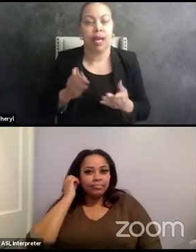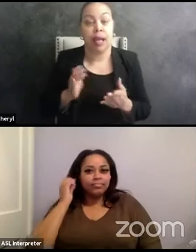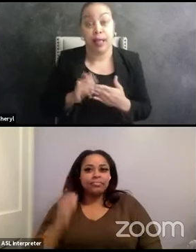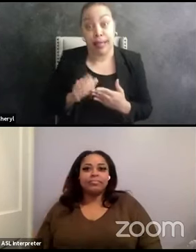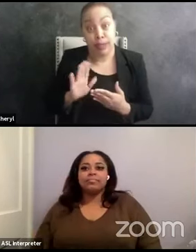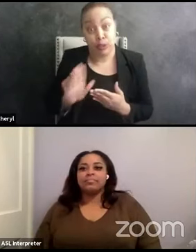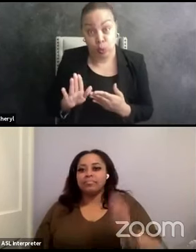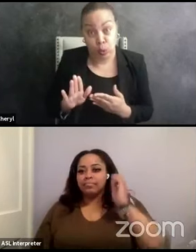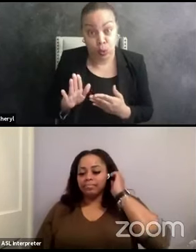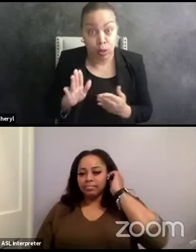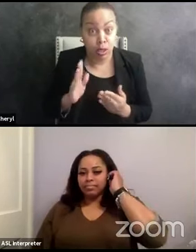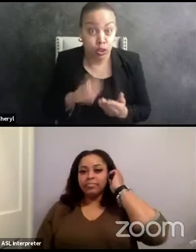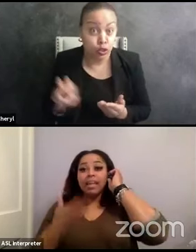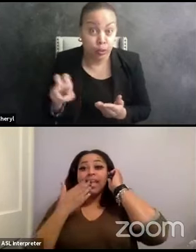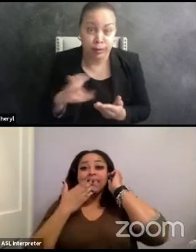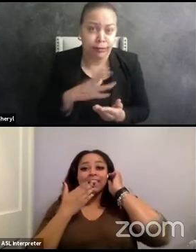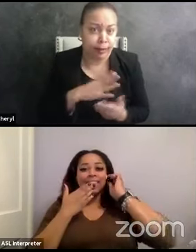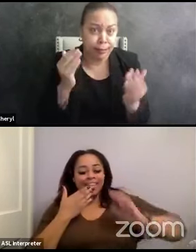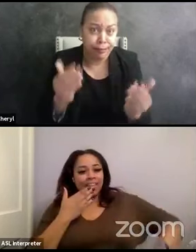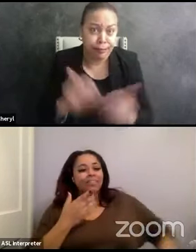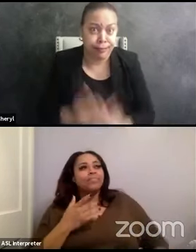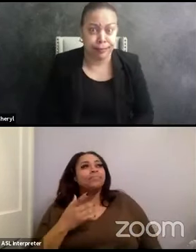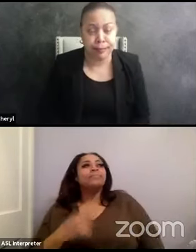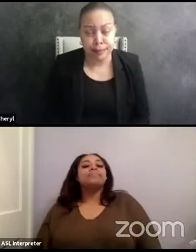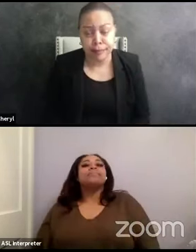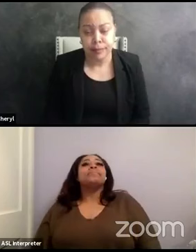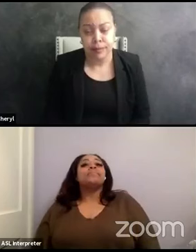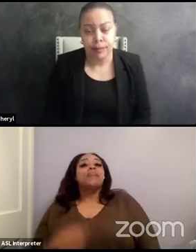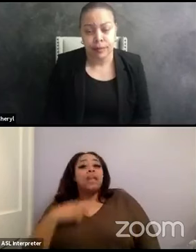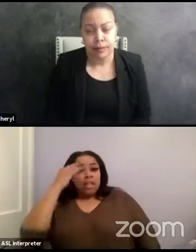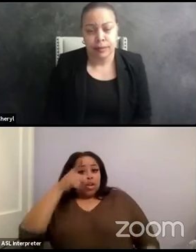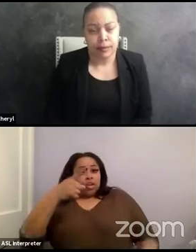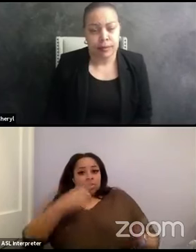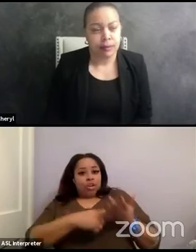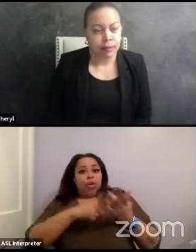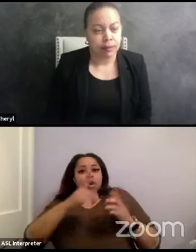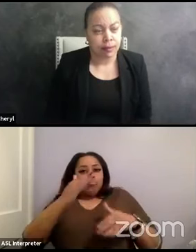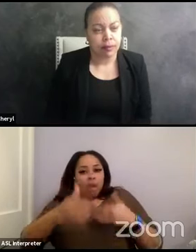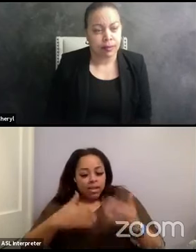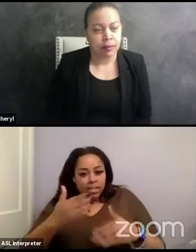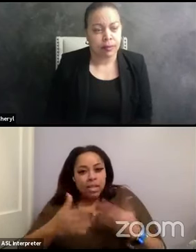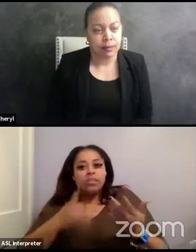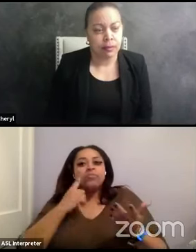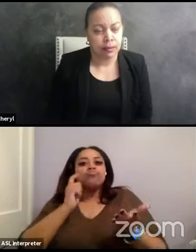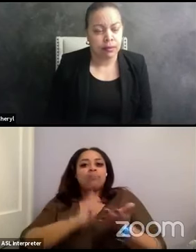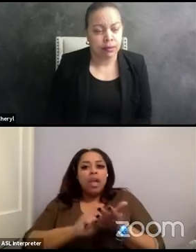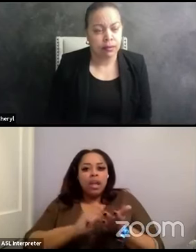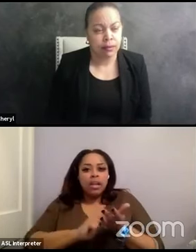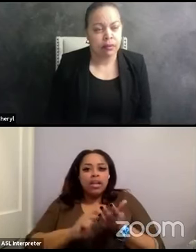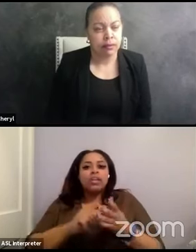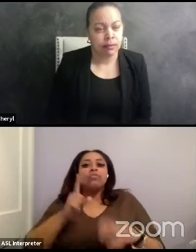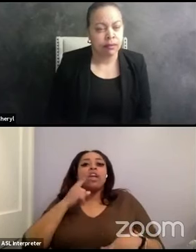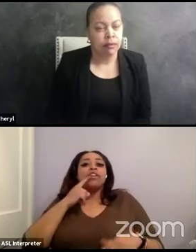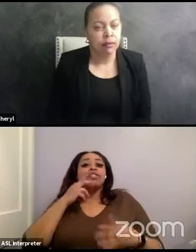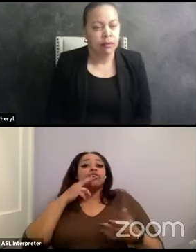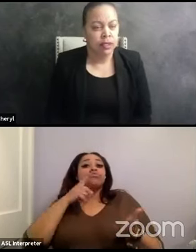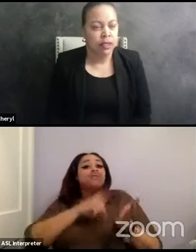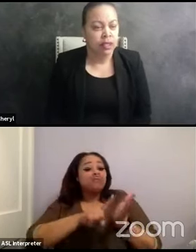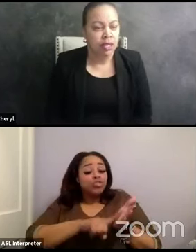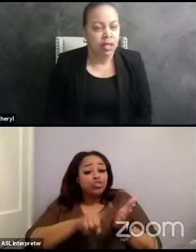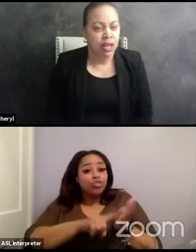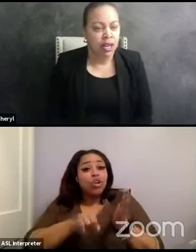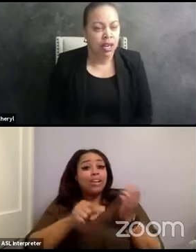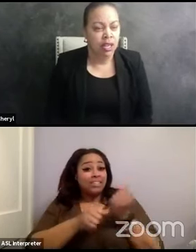it. Thank you for that. I'm thinking about when you were talking about your process of writing and that you had your research assistants helping you